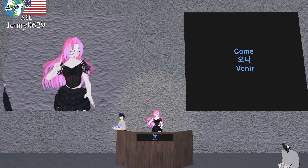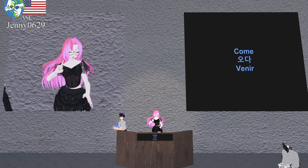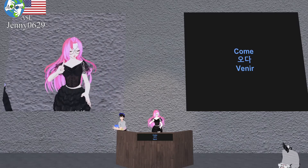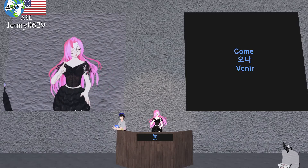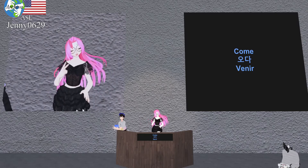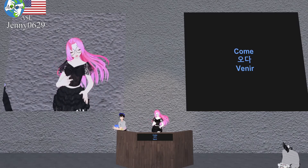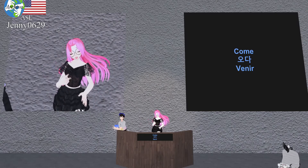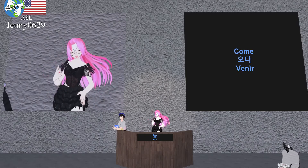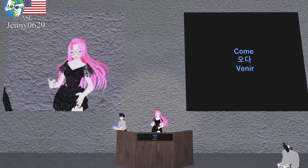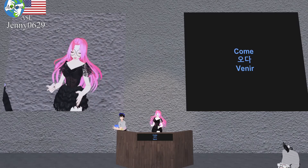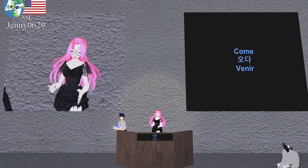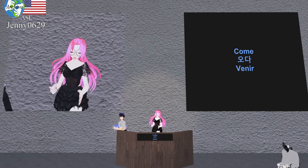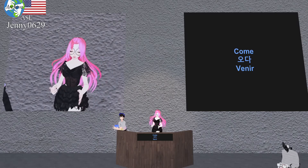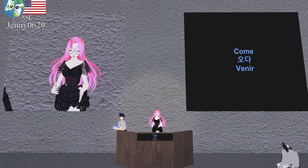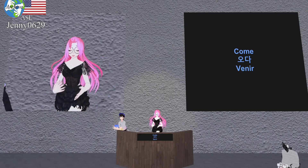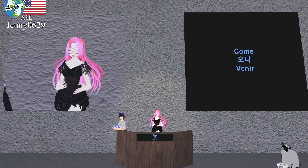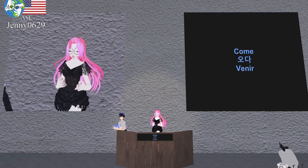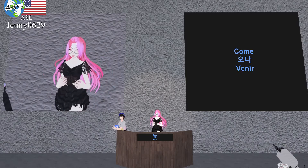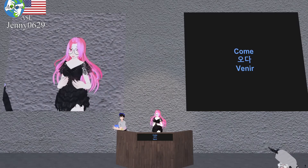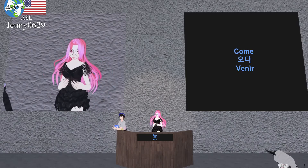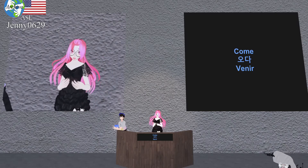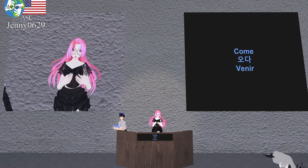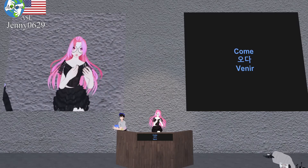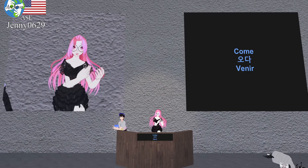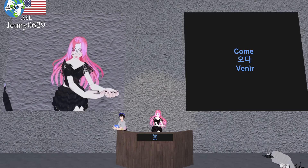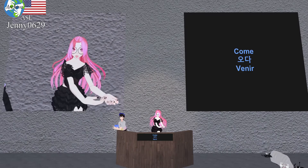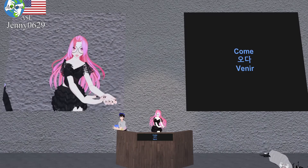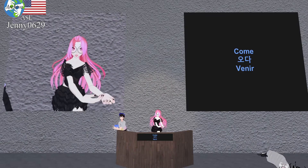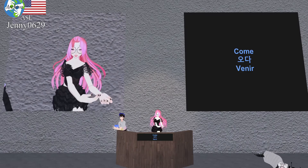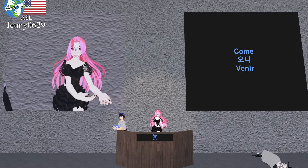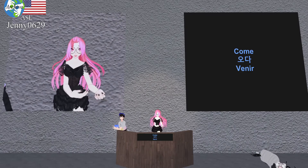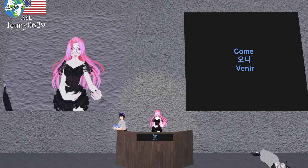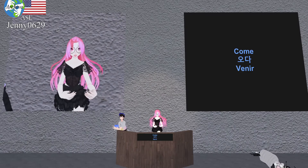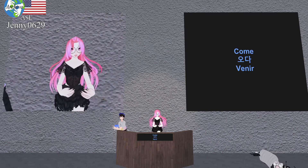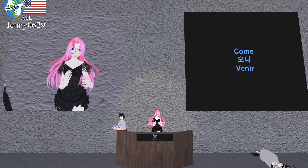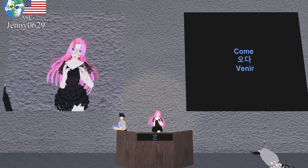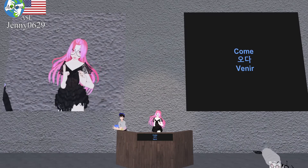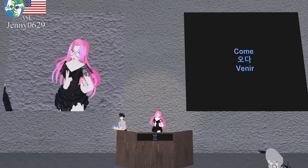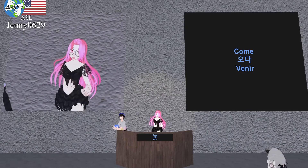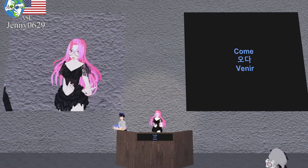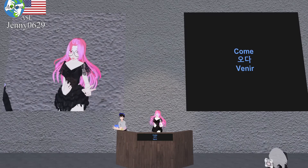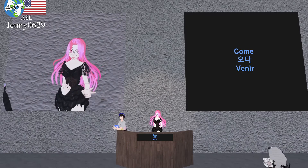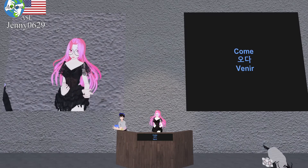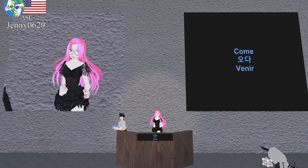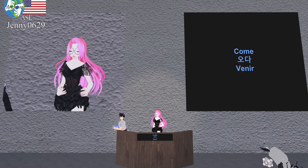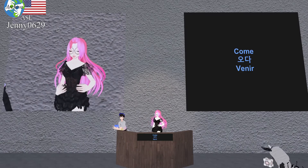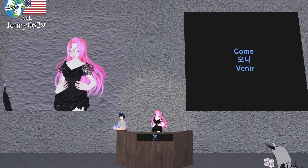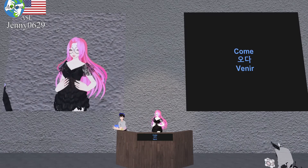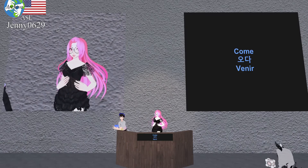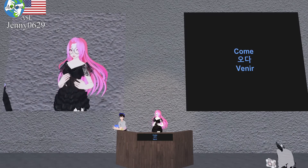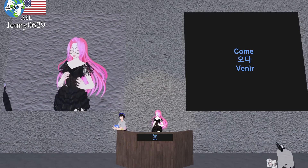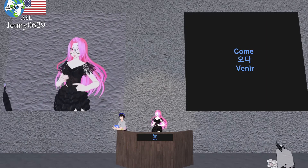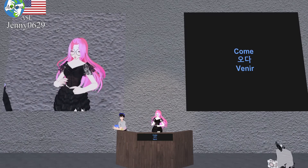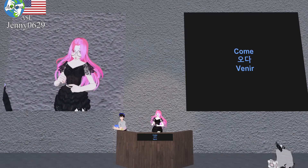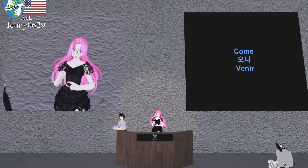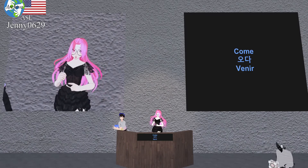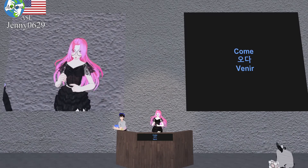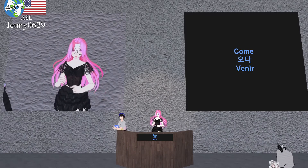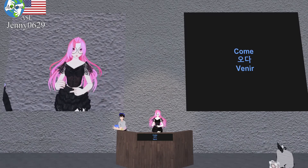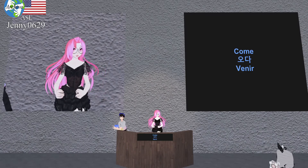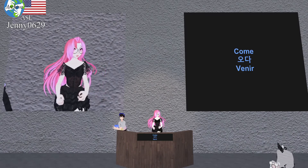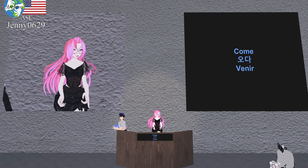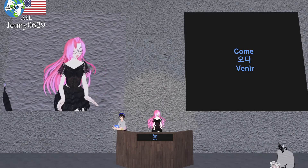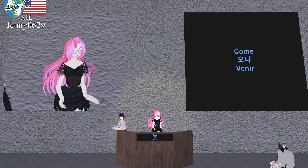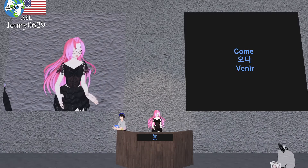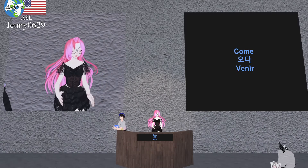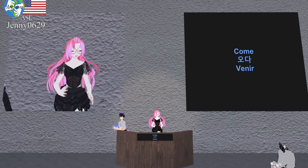And only deaf or hard of hearing people give this sign name to somebody, and it's a real honor, and it's something that's very, very